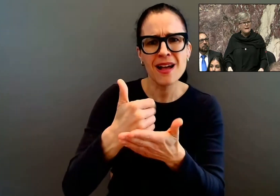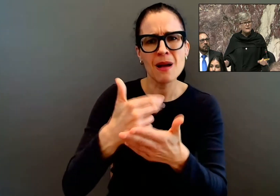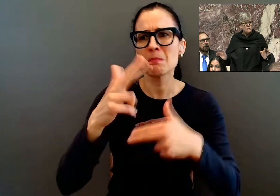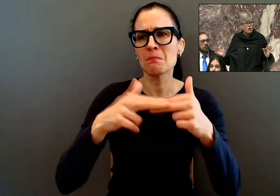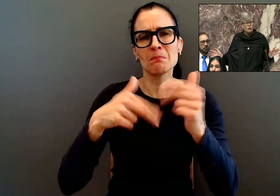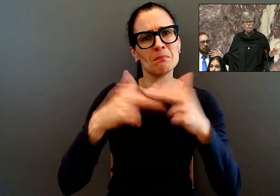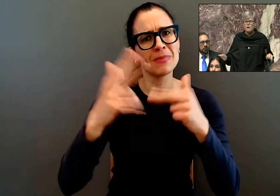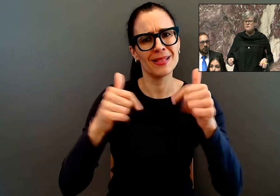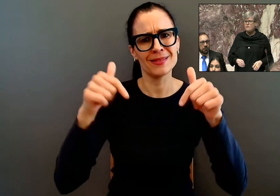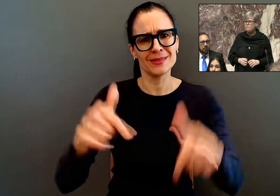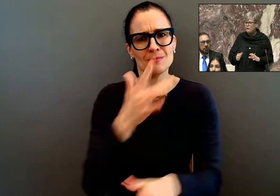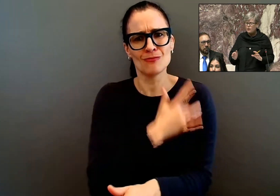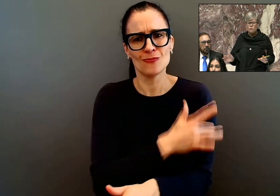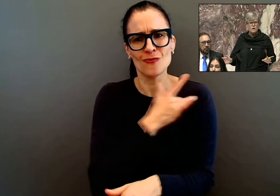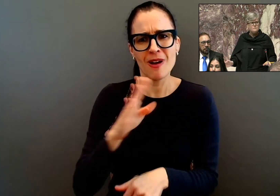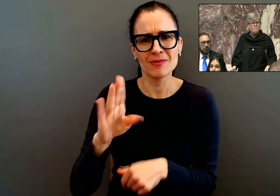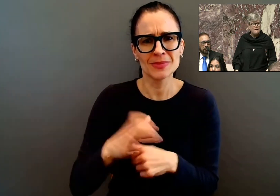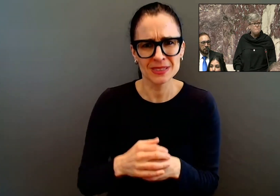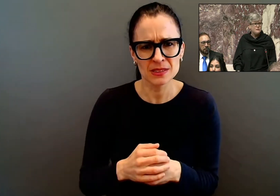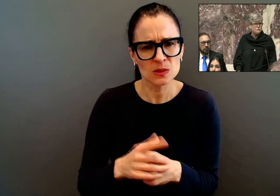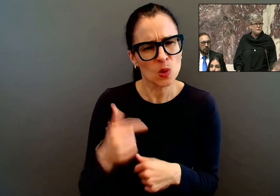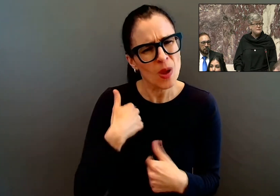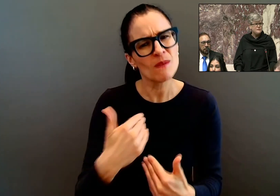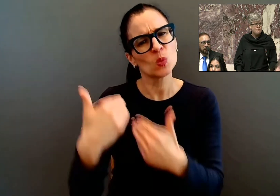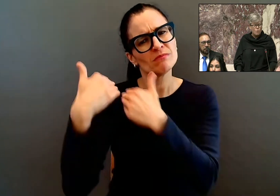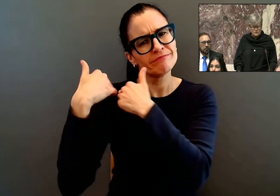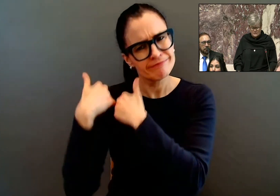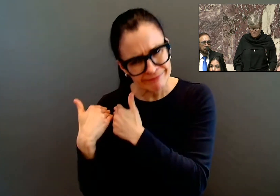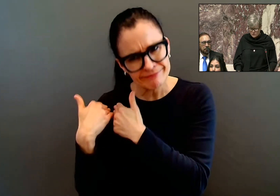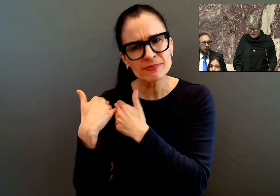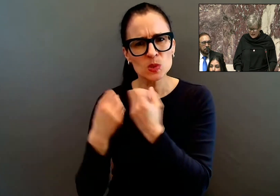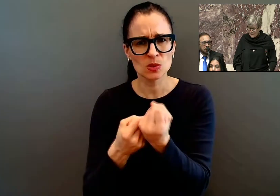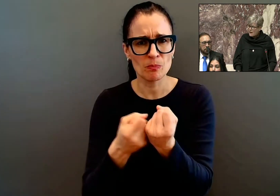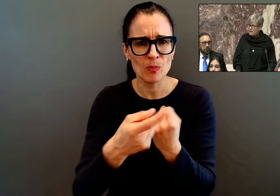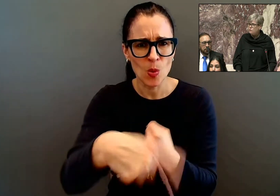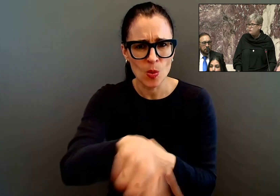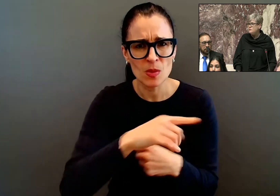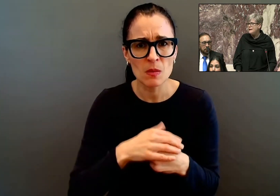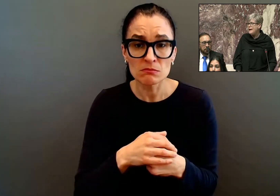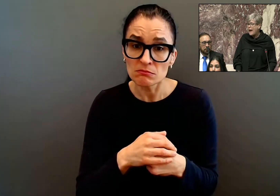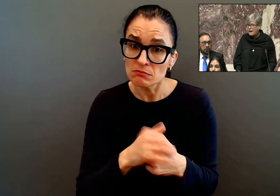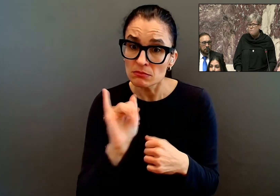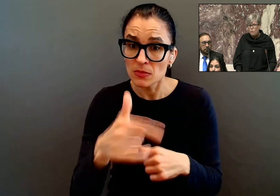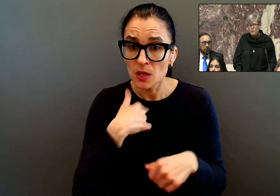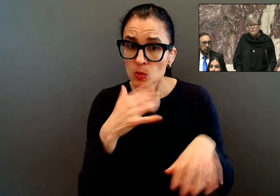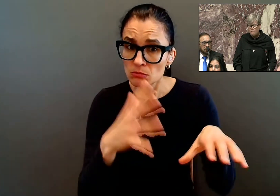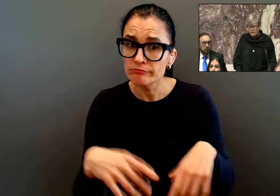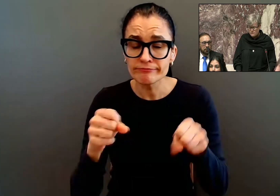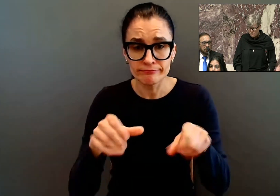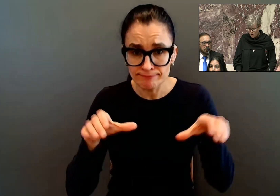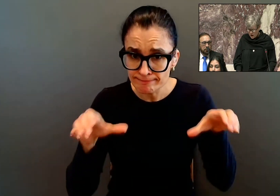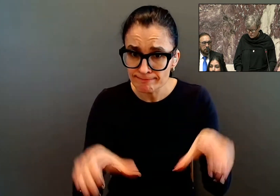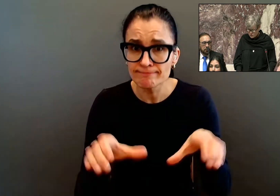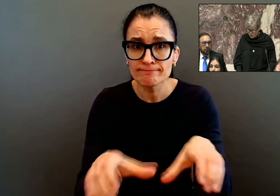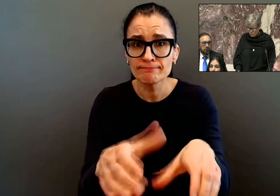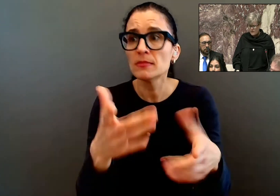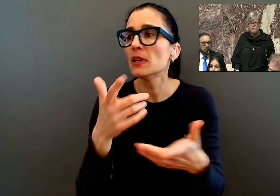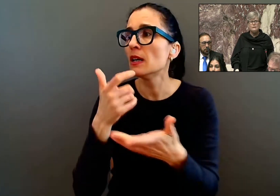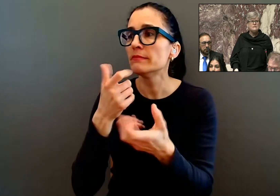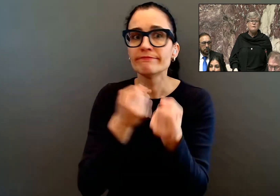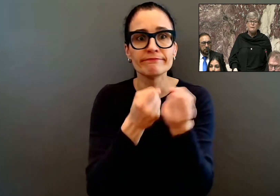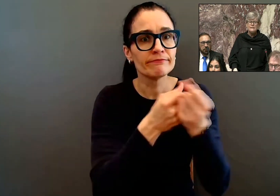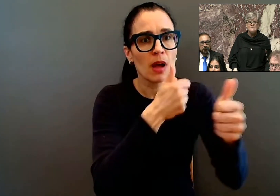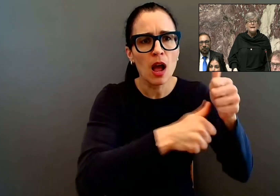are taking action across government, across many ministries to support seniors, and that includes adding more than 5,400 new